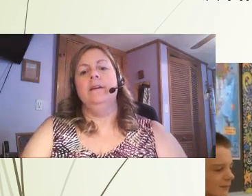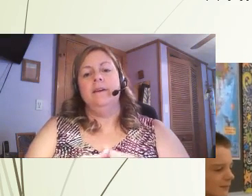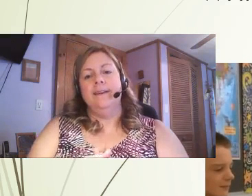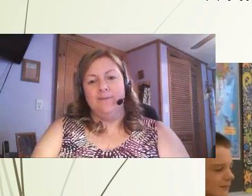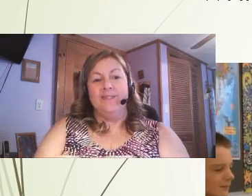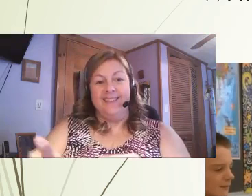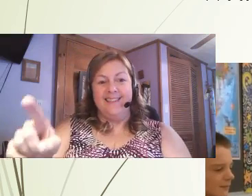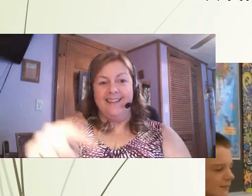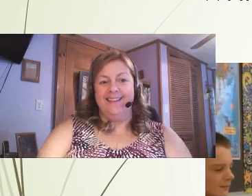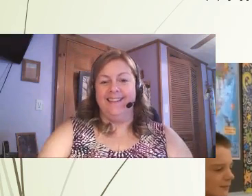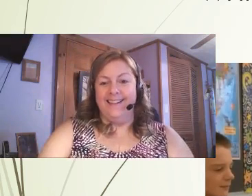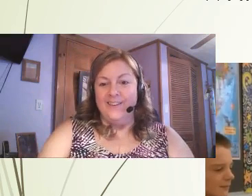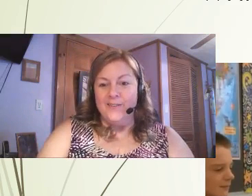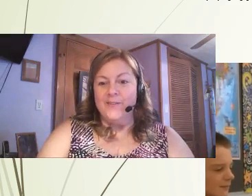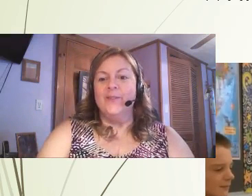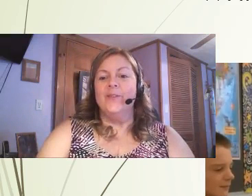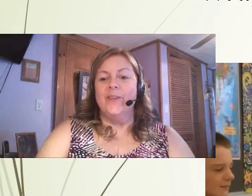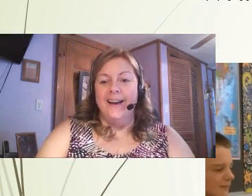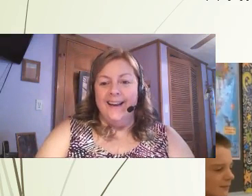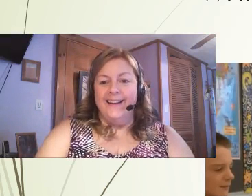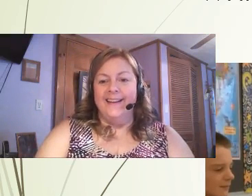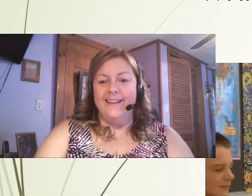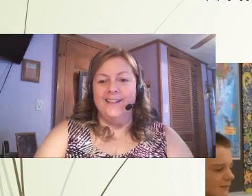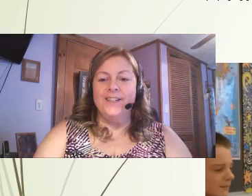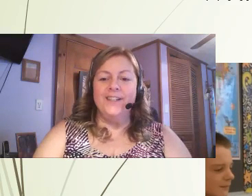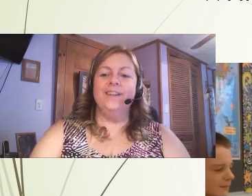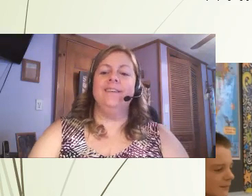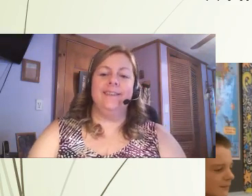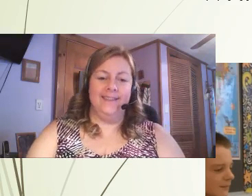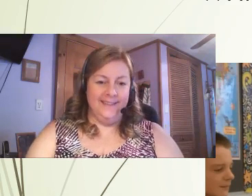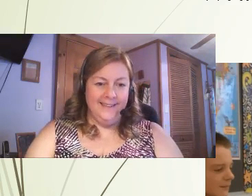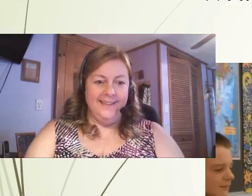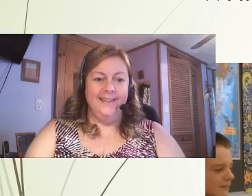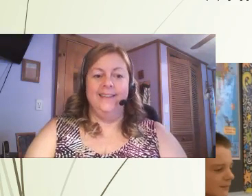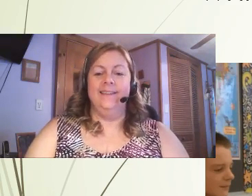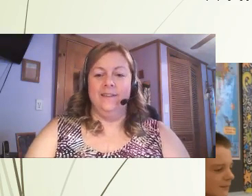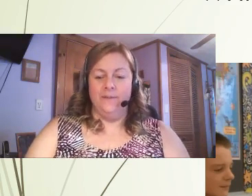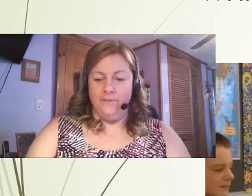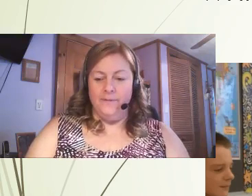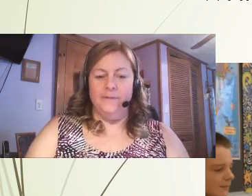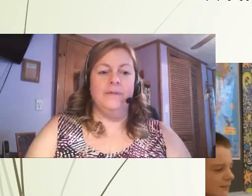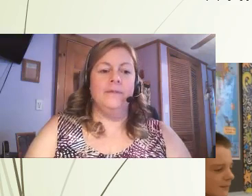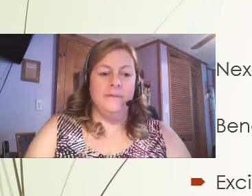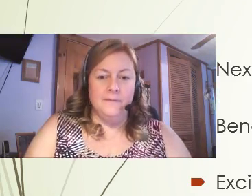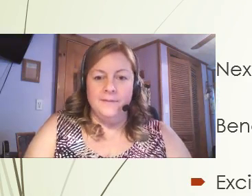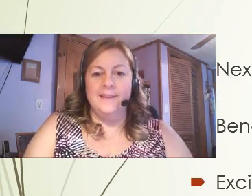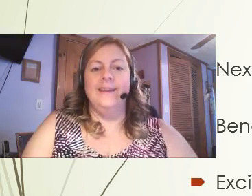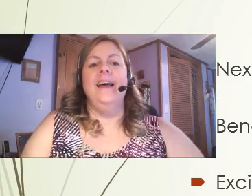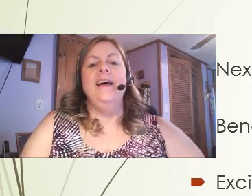In here, he incorporated the number 2 with days, meaning 2 days